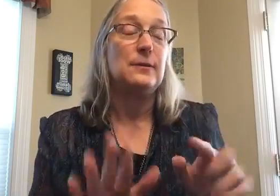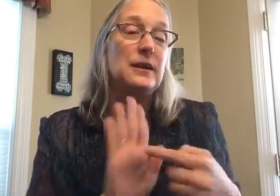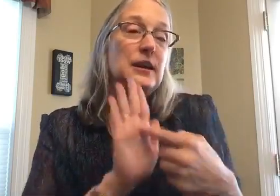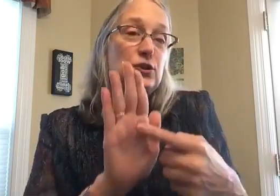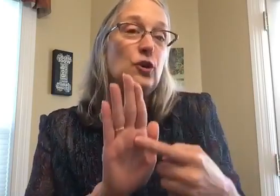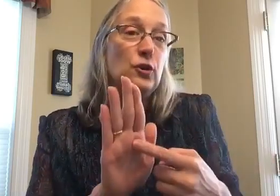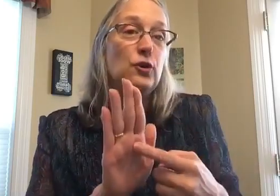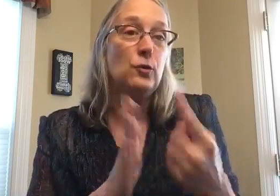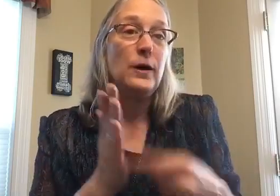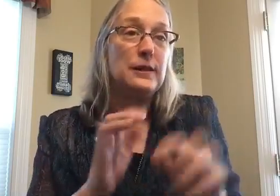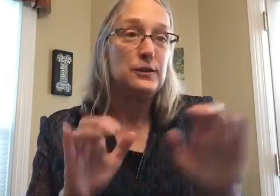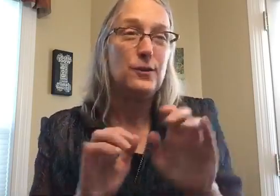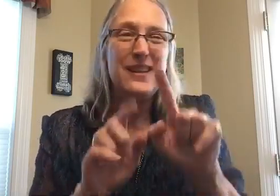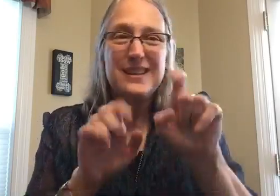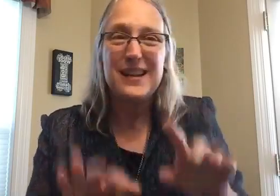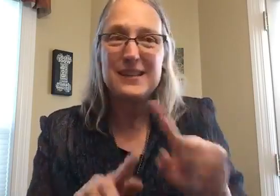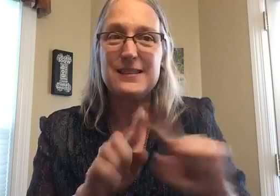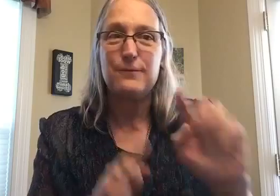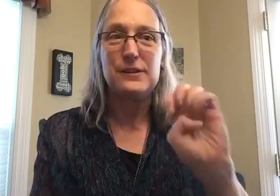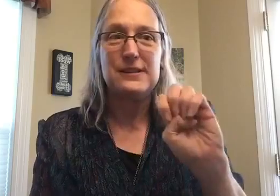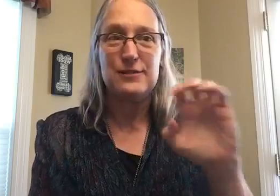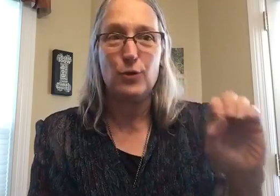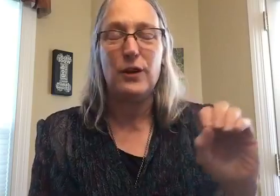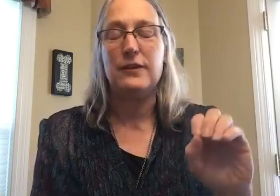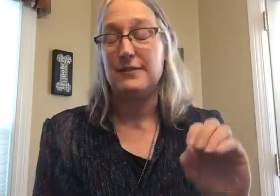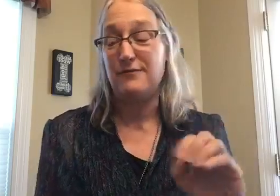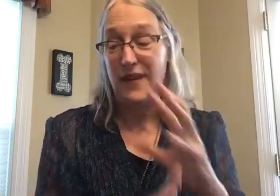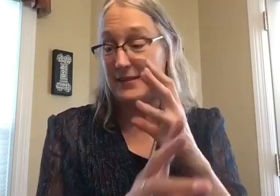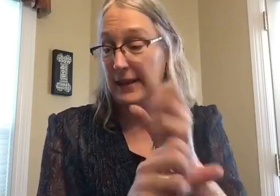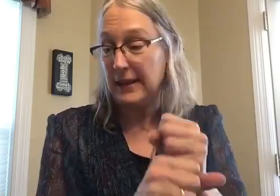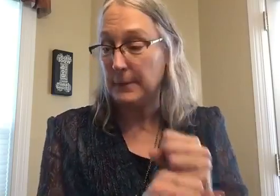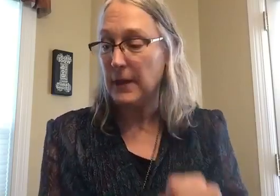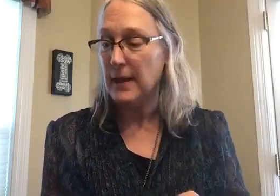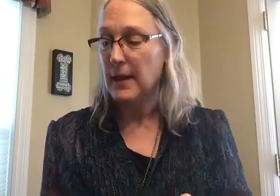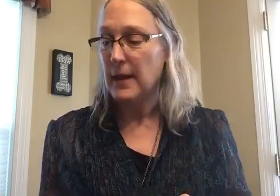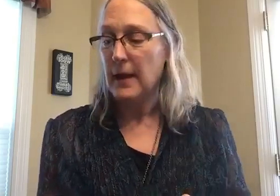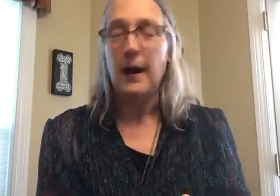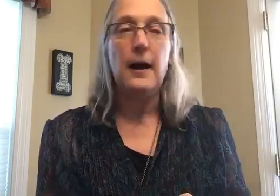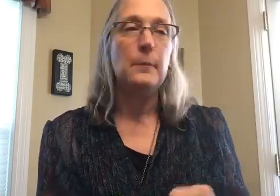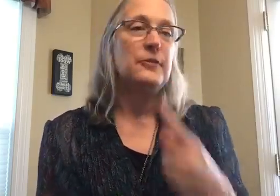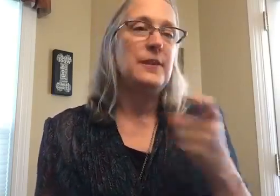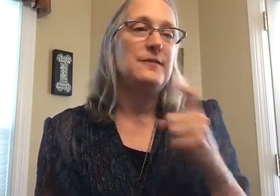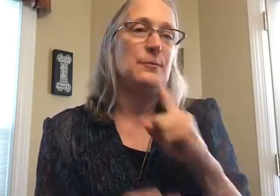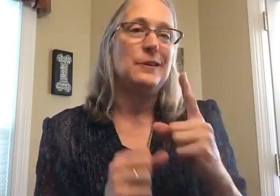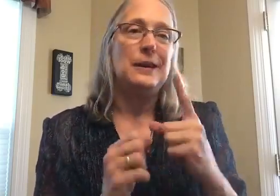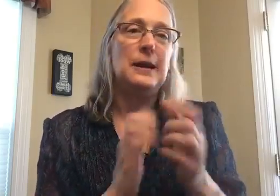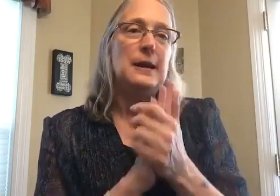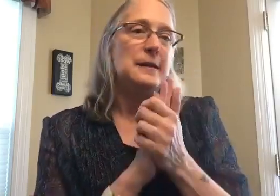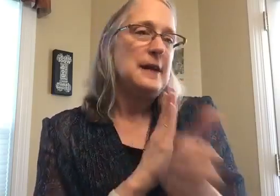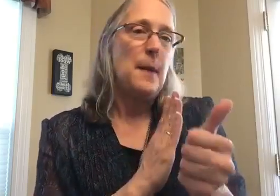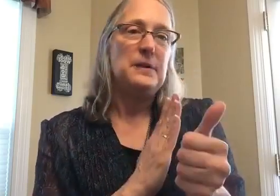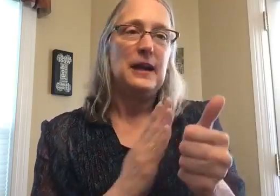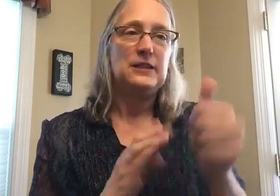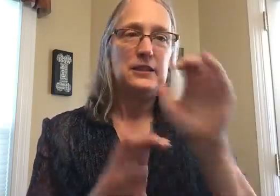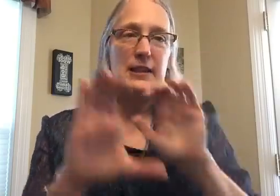they can show you what they do, how they test different essential oils. Fascinating. So they have some really top-notch